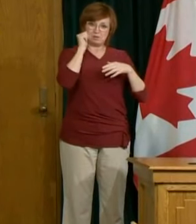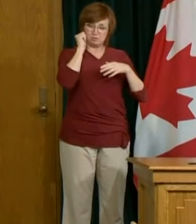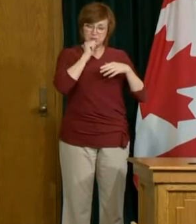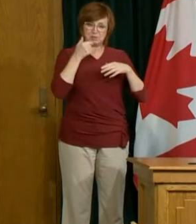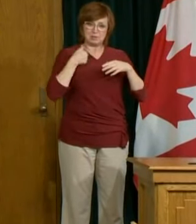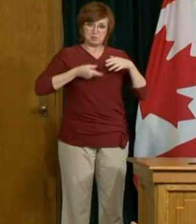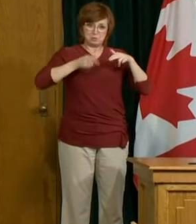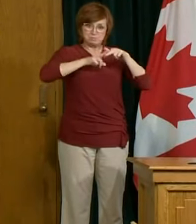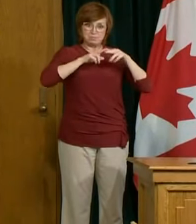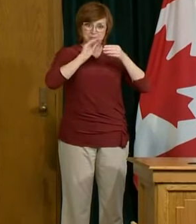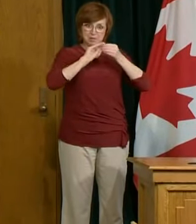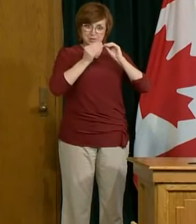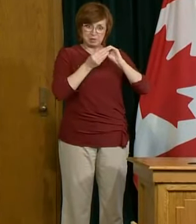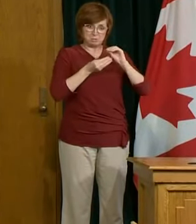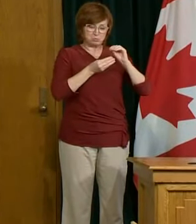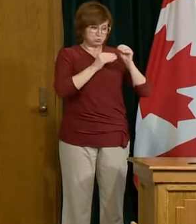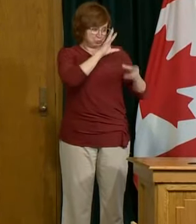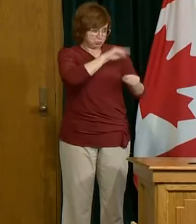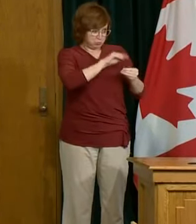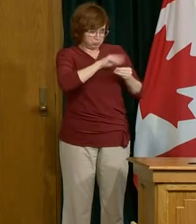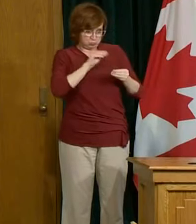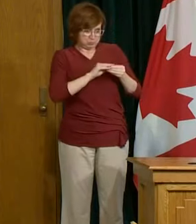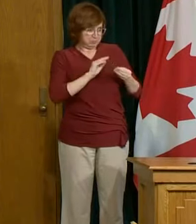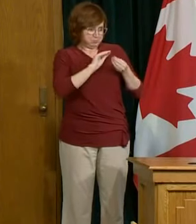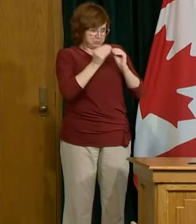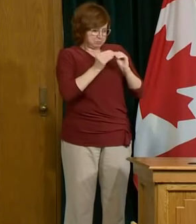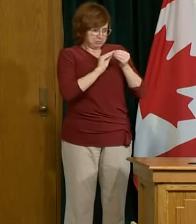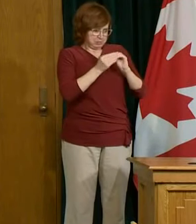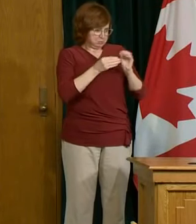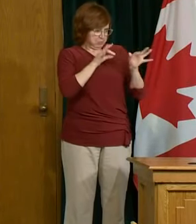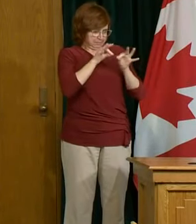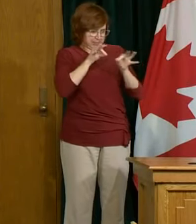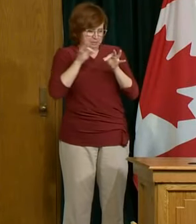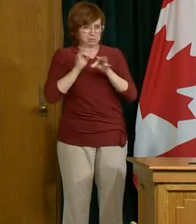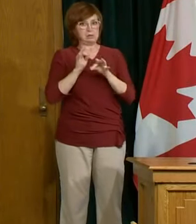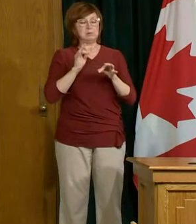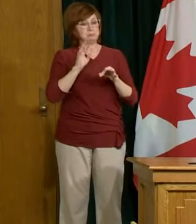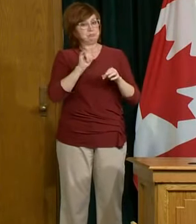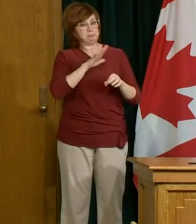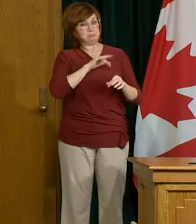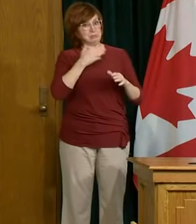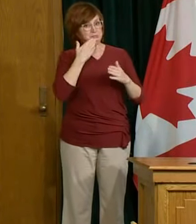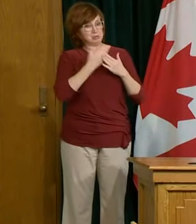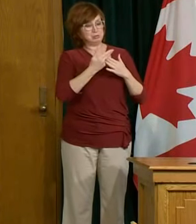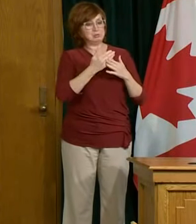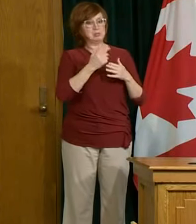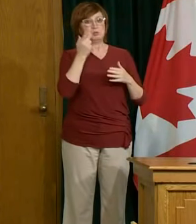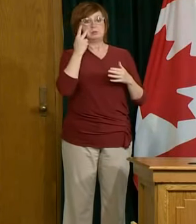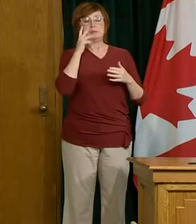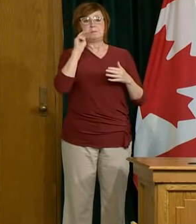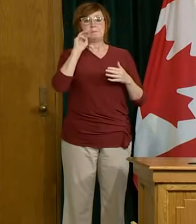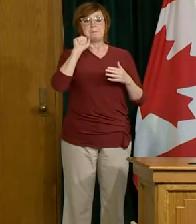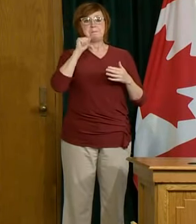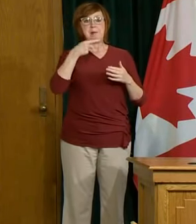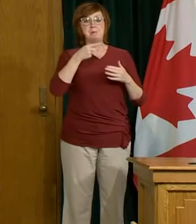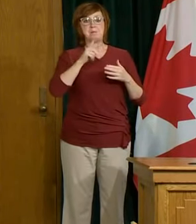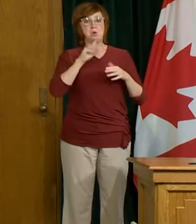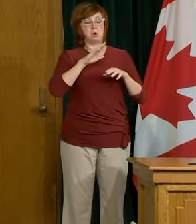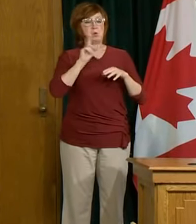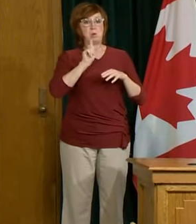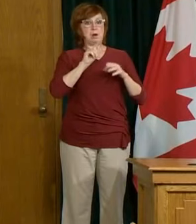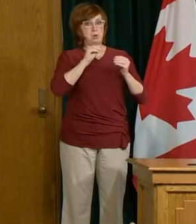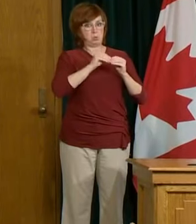reference on a daily basis. So if you look at the map that's currently on the website, you can appreciate